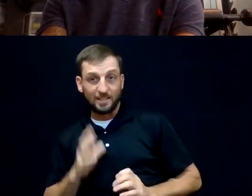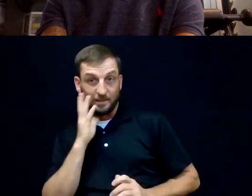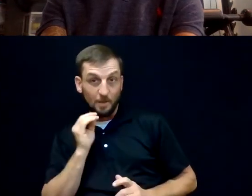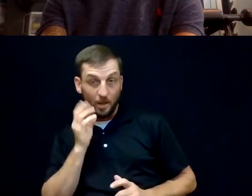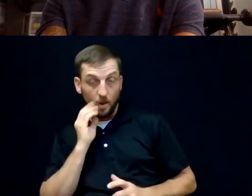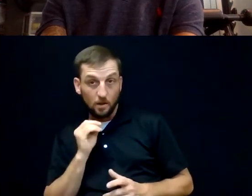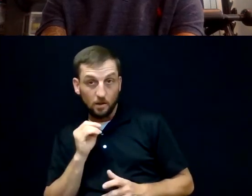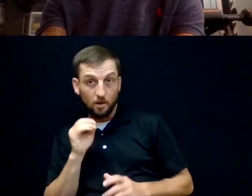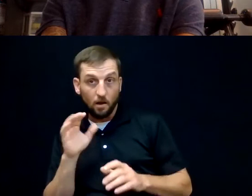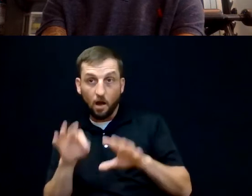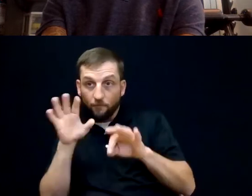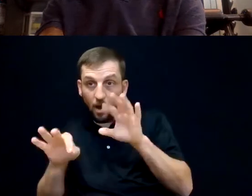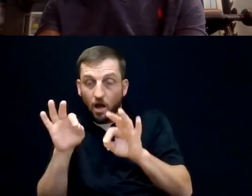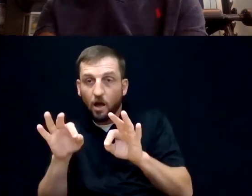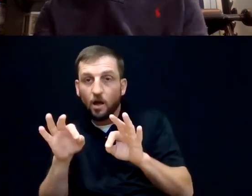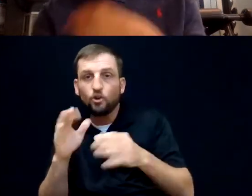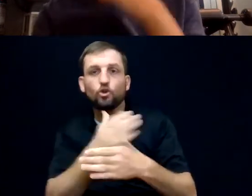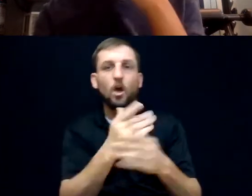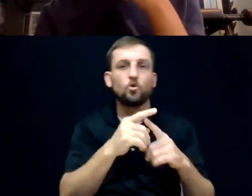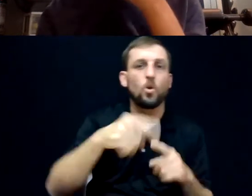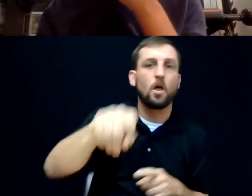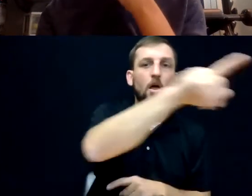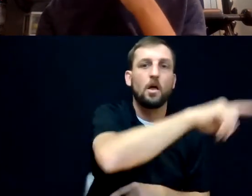transit providers and the other folks at the table.